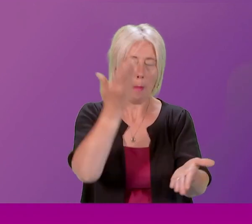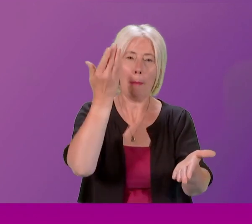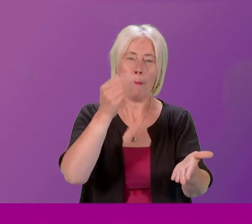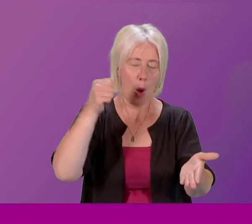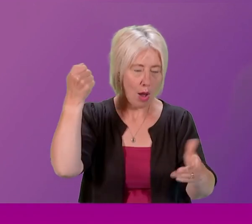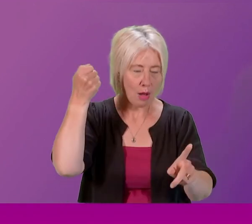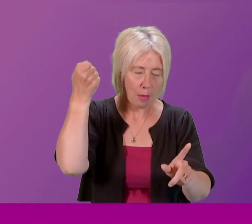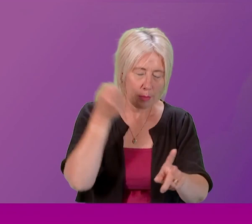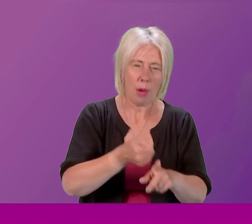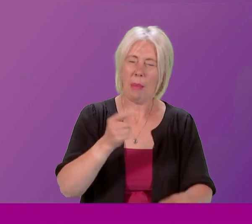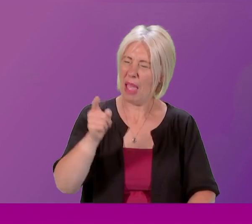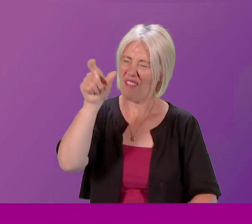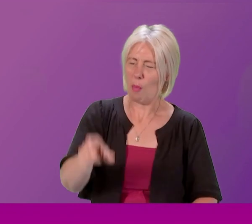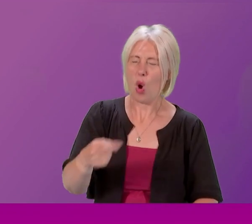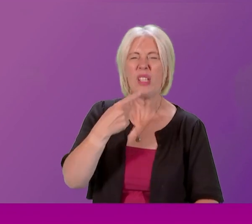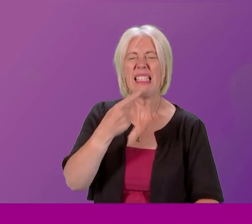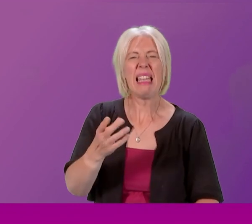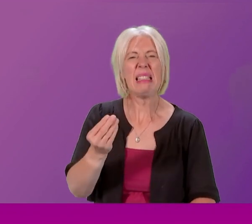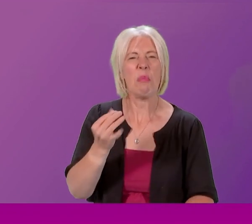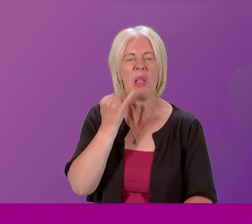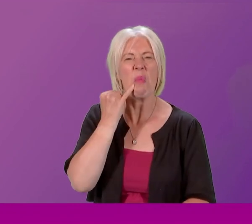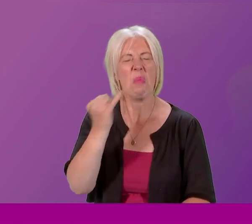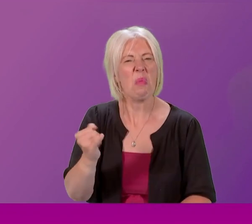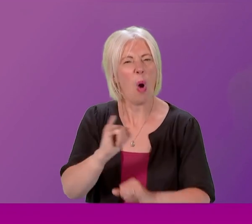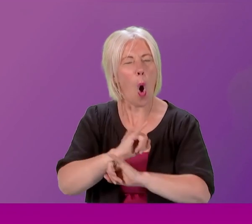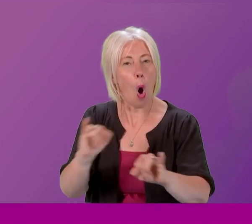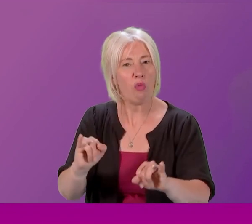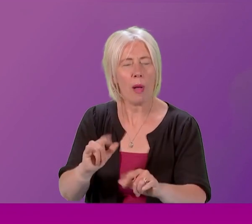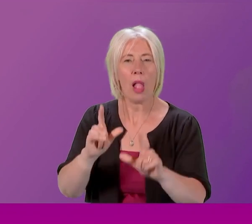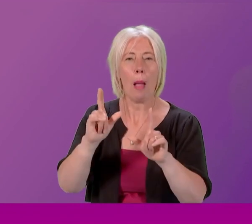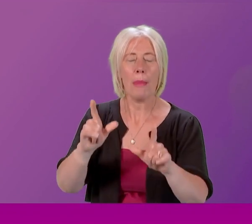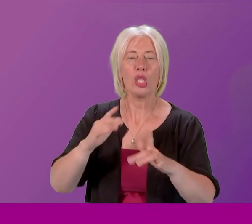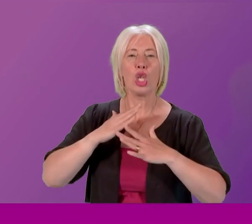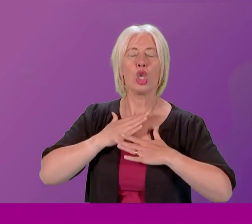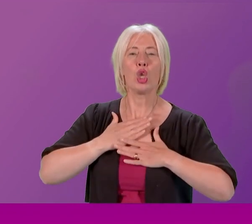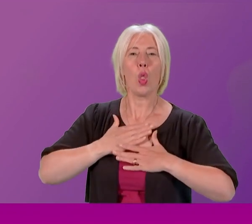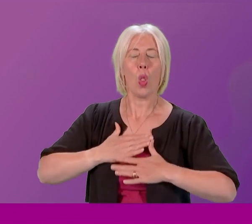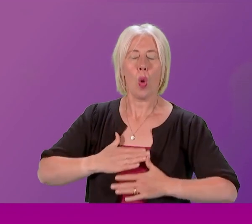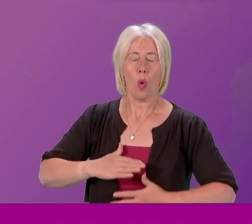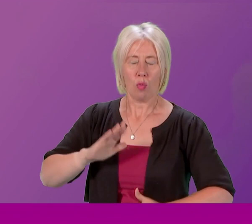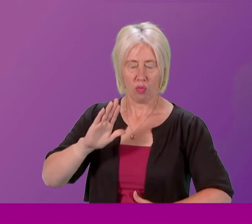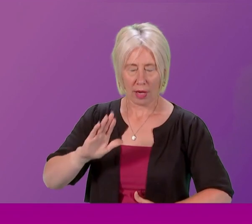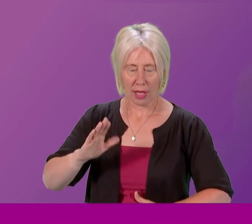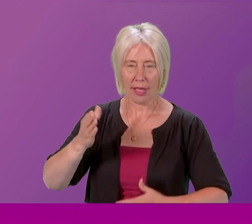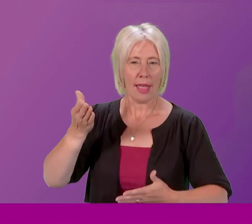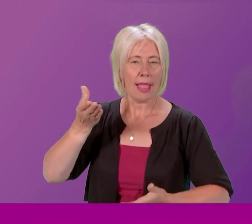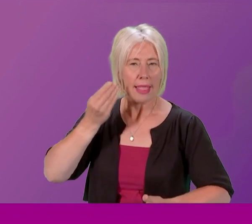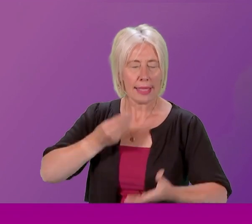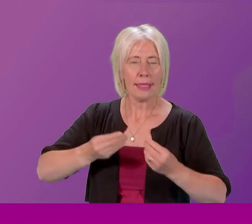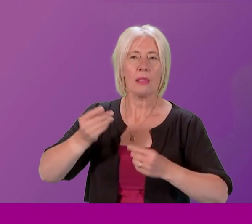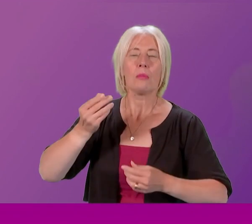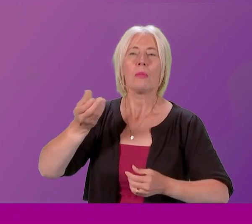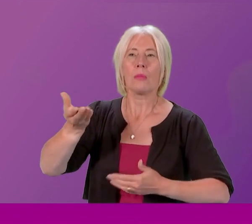say something not nice to you, but then if you just slow that body down and listen to the resonance, it gives